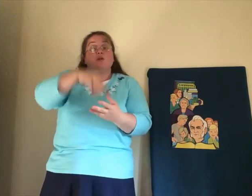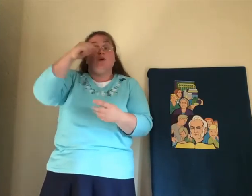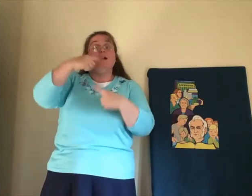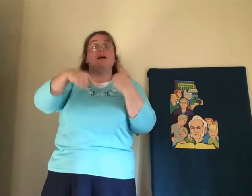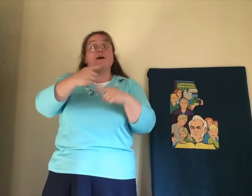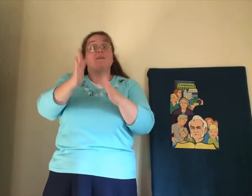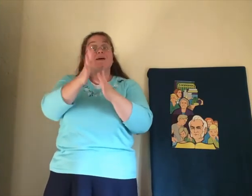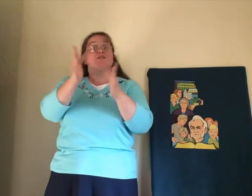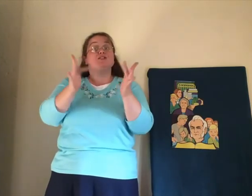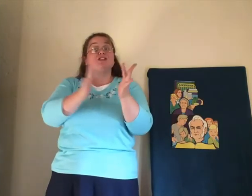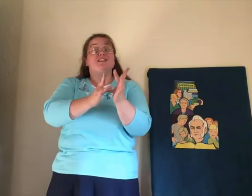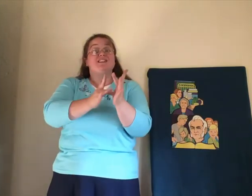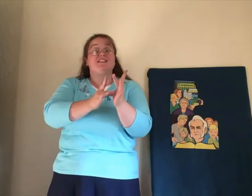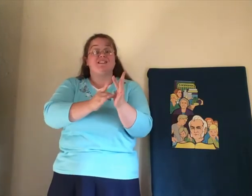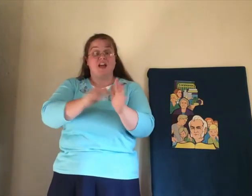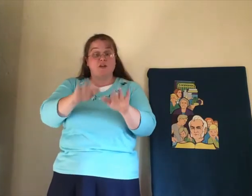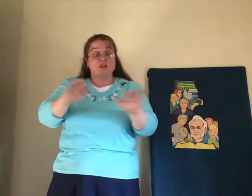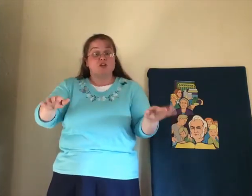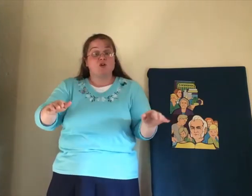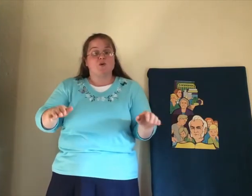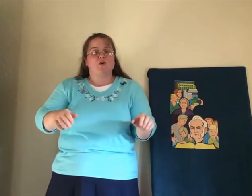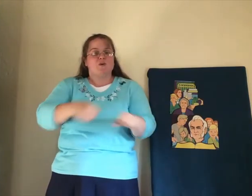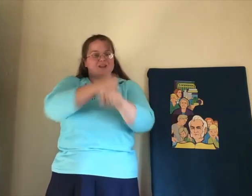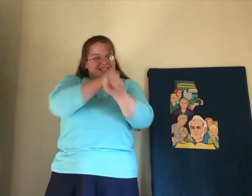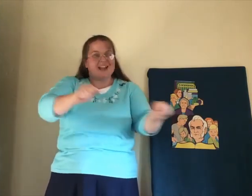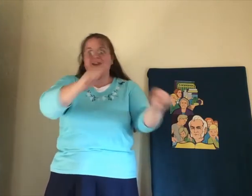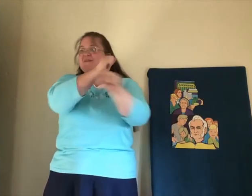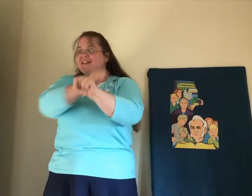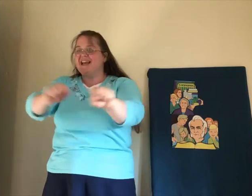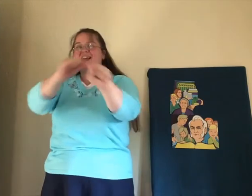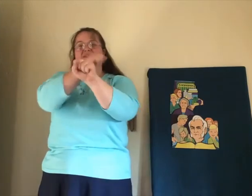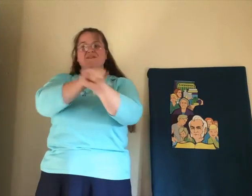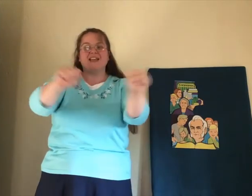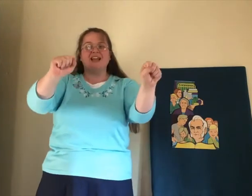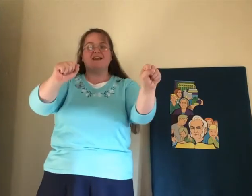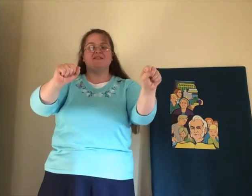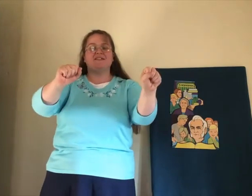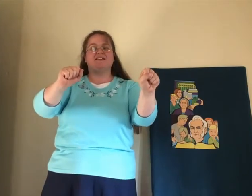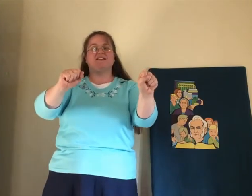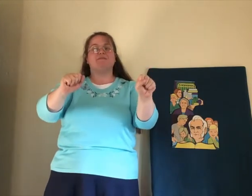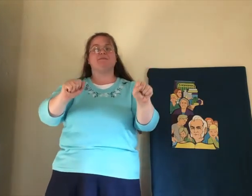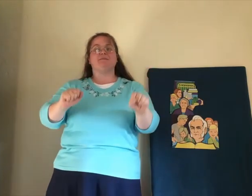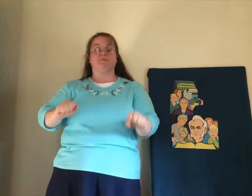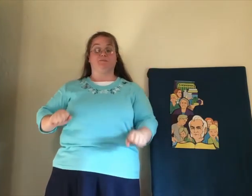But the most important thing was that the children were learning about Jesus and the children were getting saved.